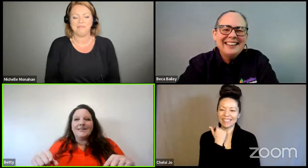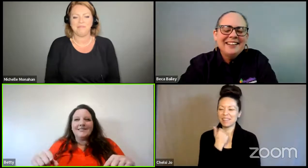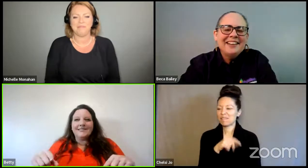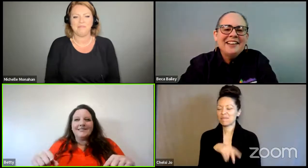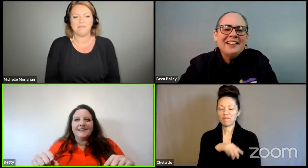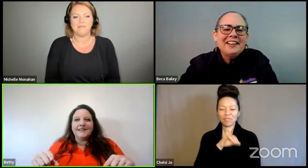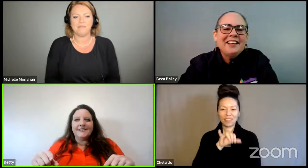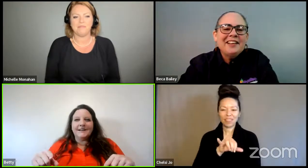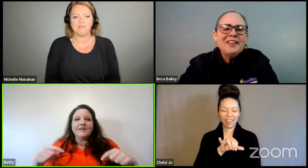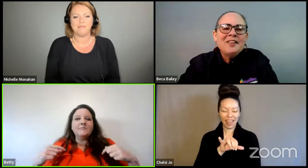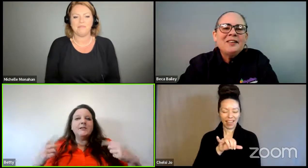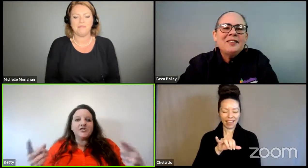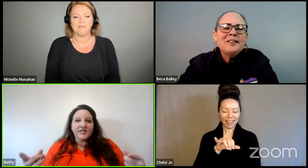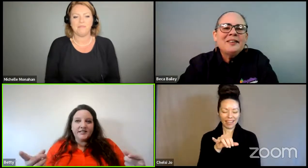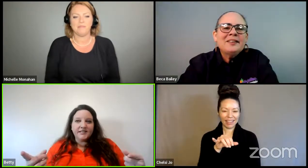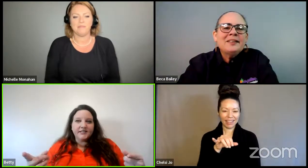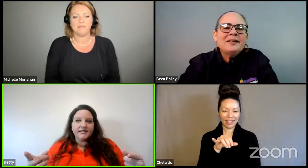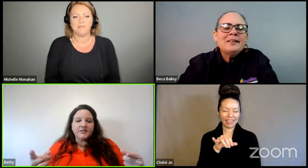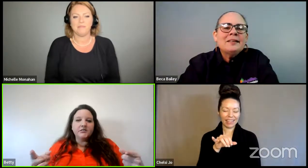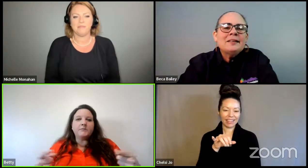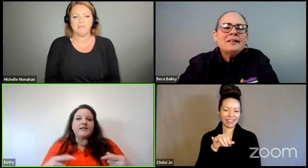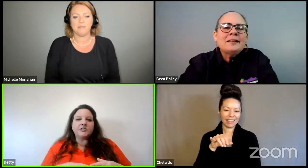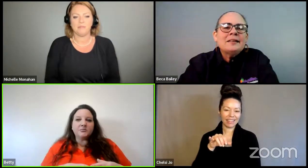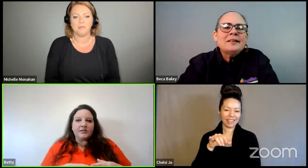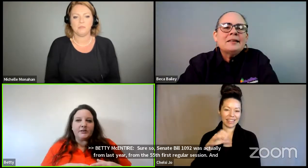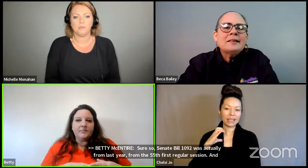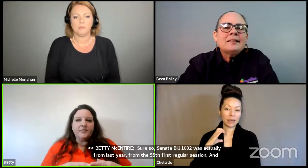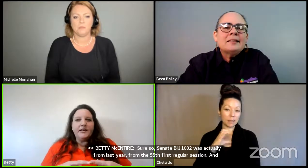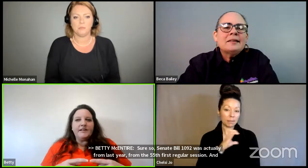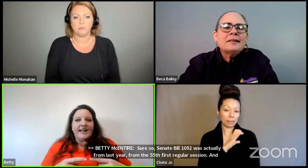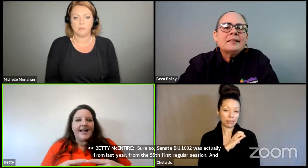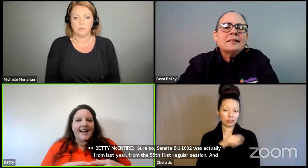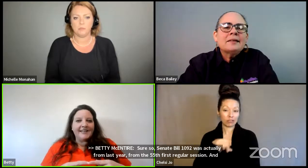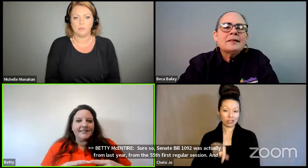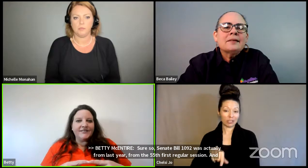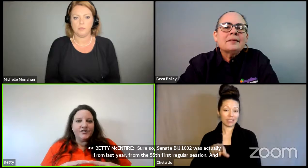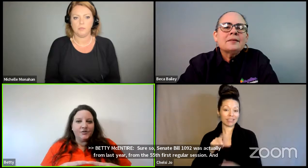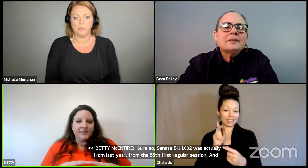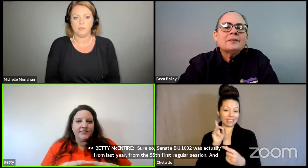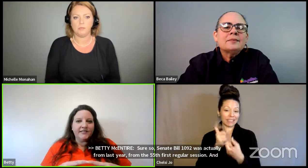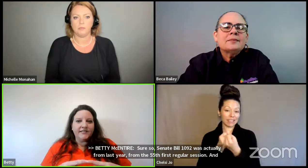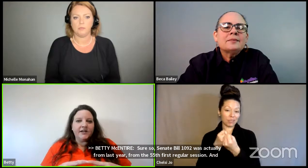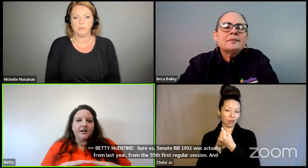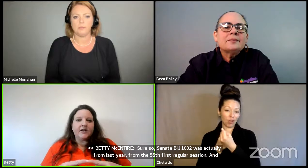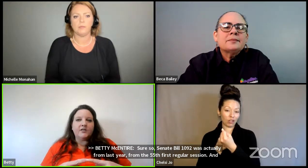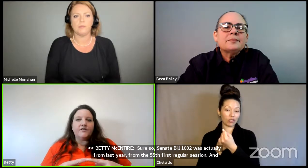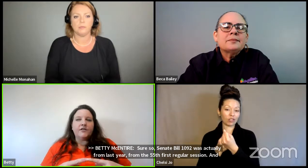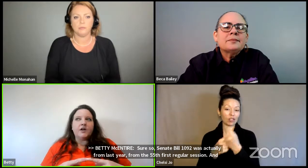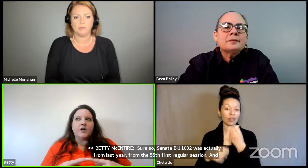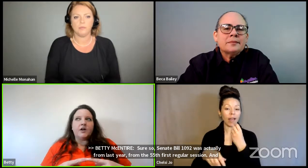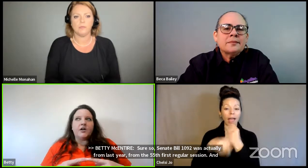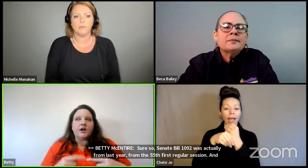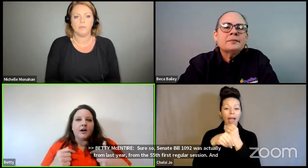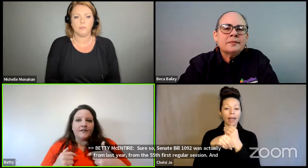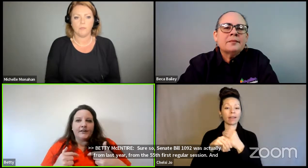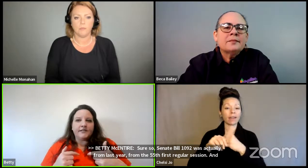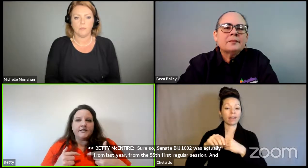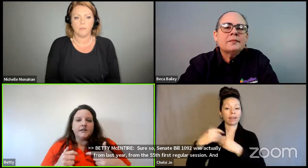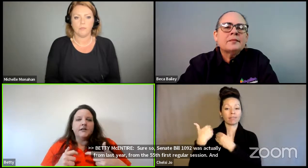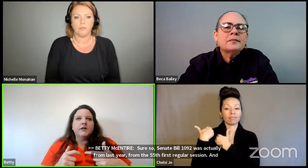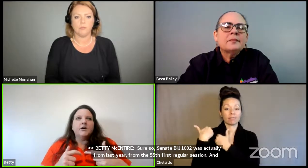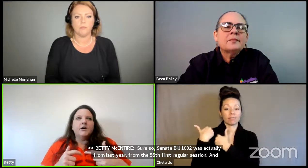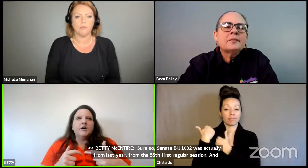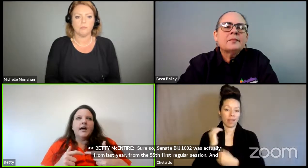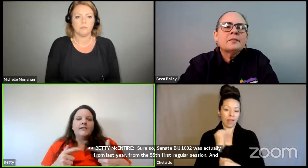that was a commission sponsored bill that added the duties of our